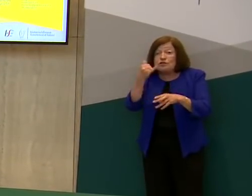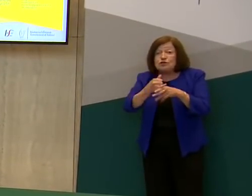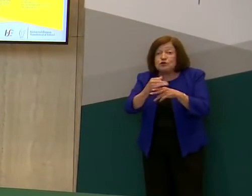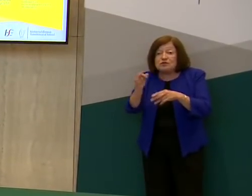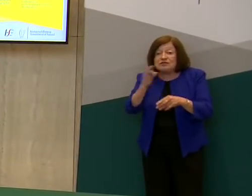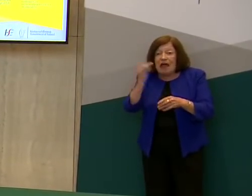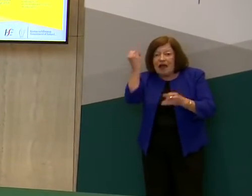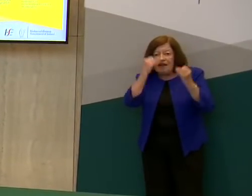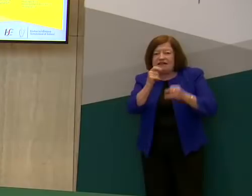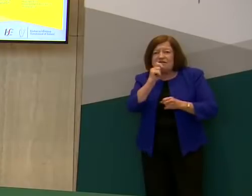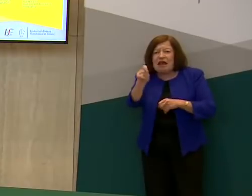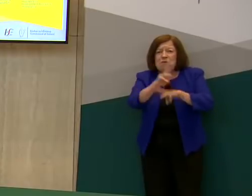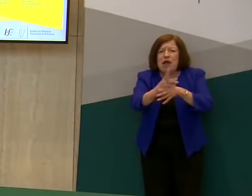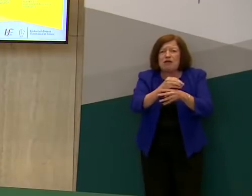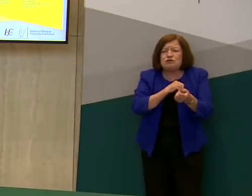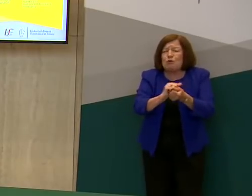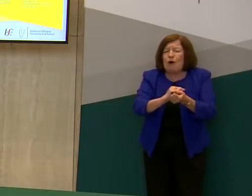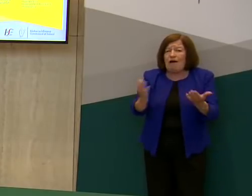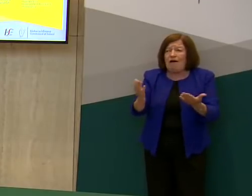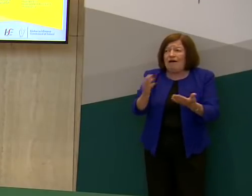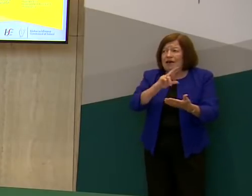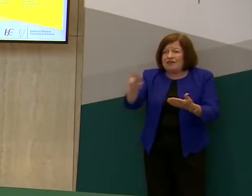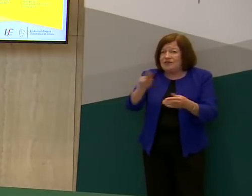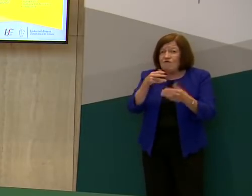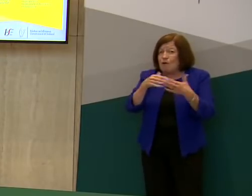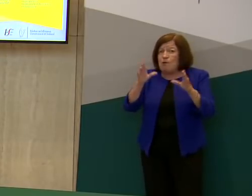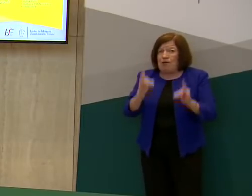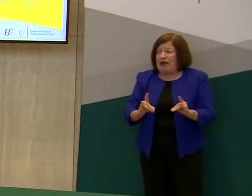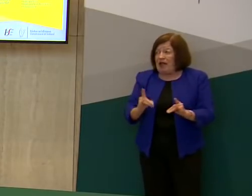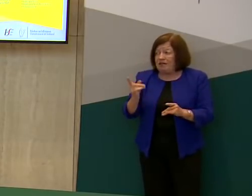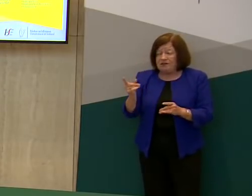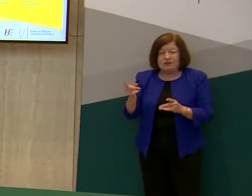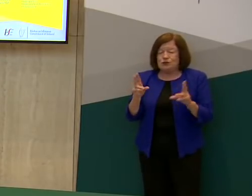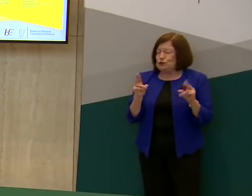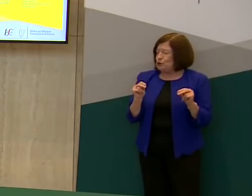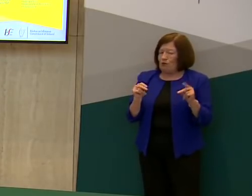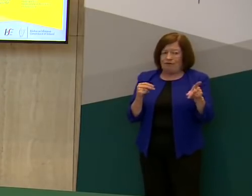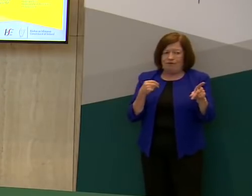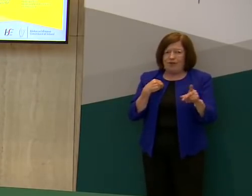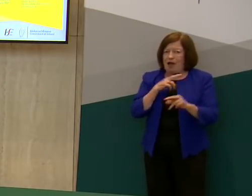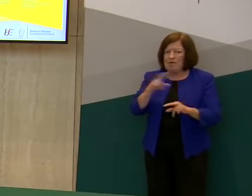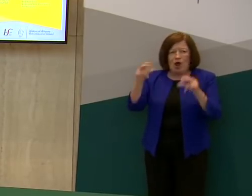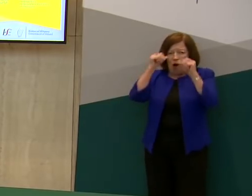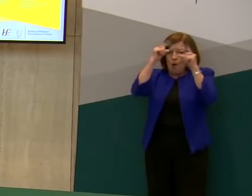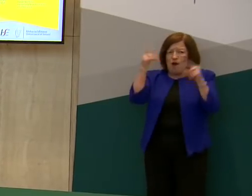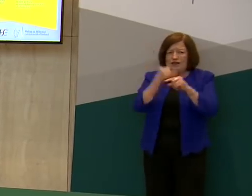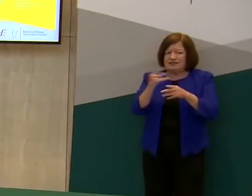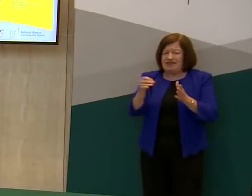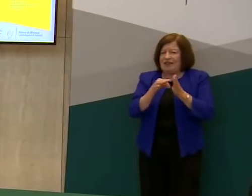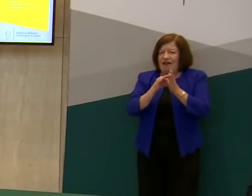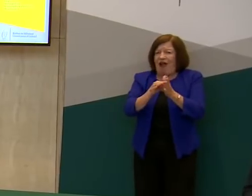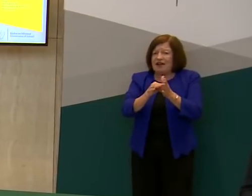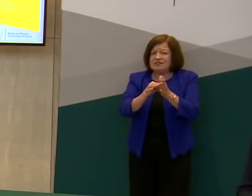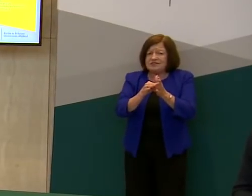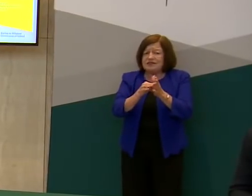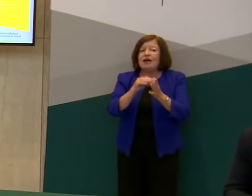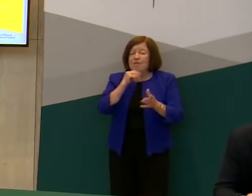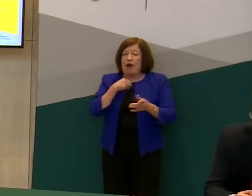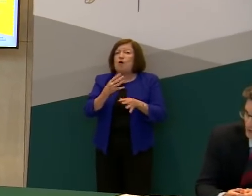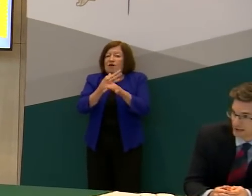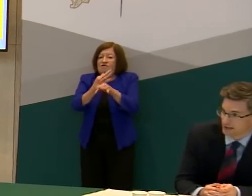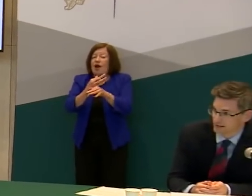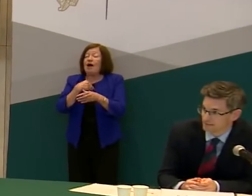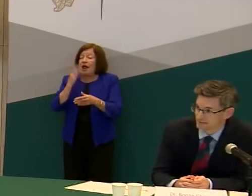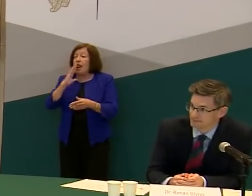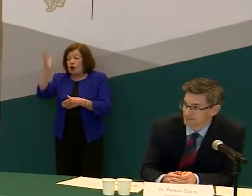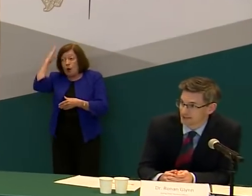this notion to tell parents then? It's not from public health anyway, you're not saying it. So I'm not aware that it's in the guidance that's been issued, but I will follow up on it and I'll